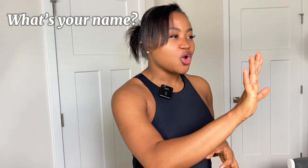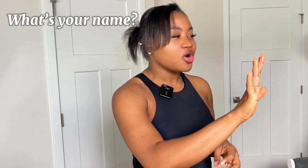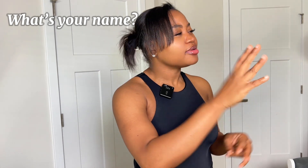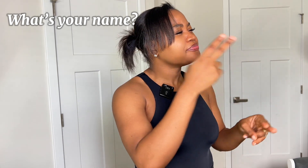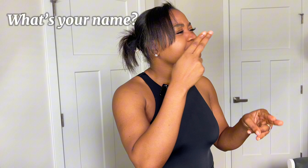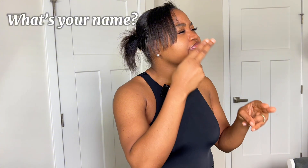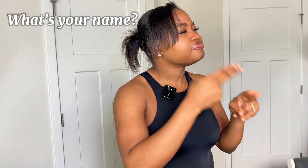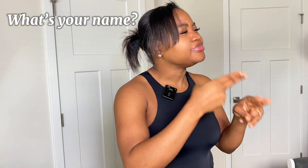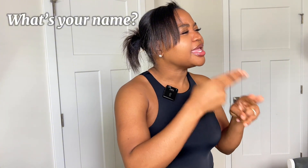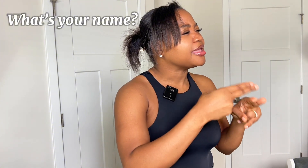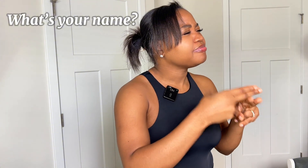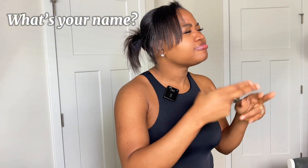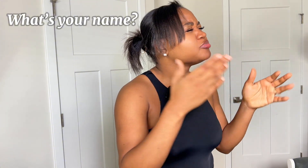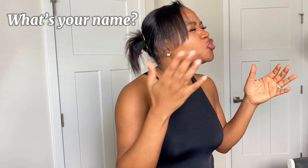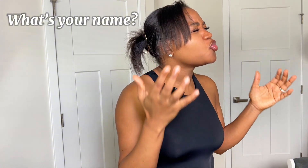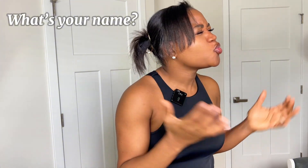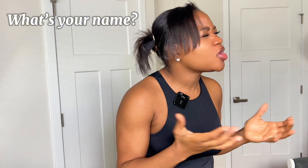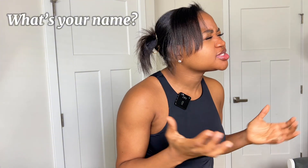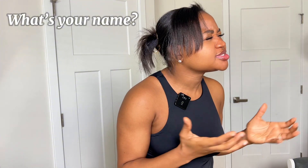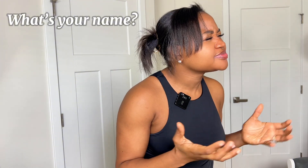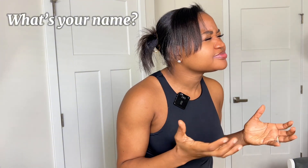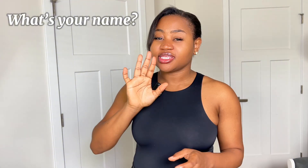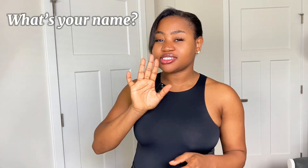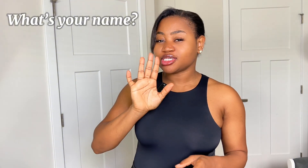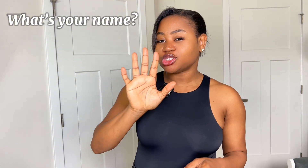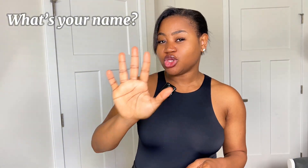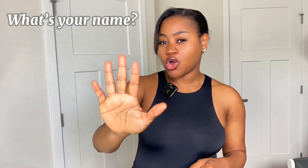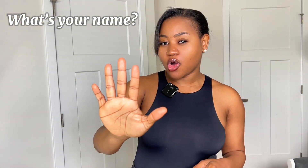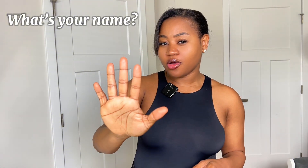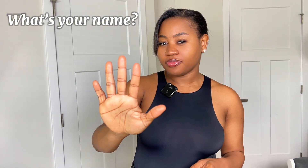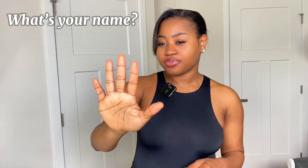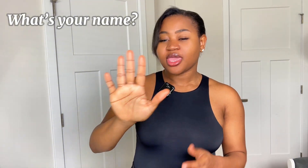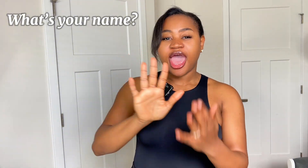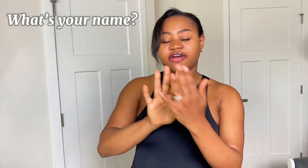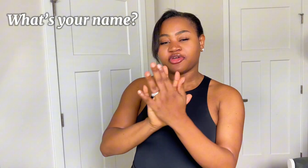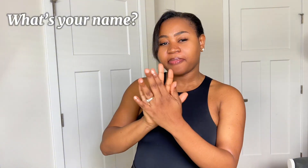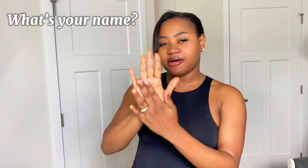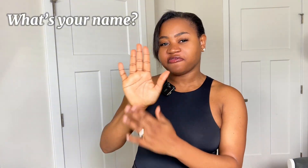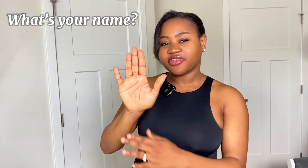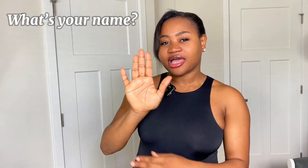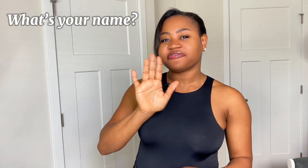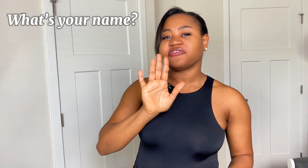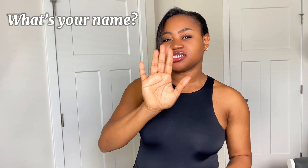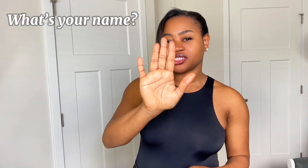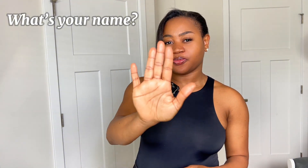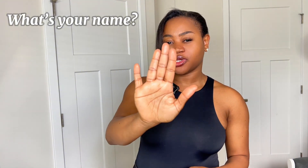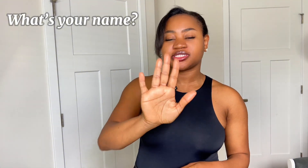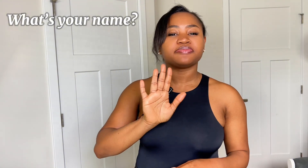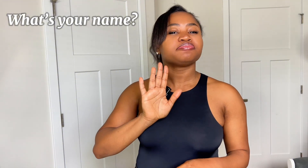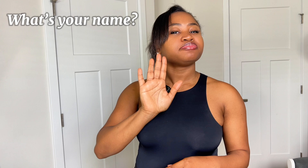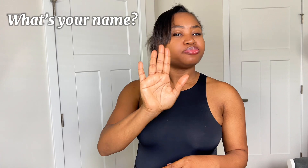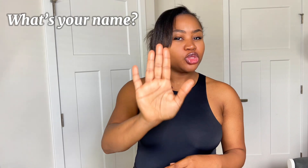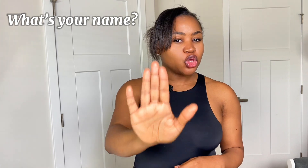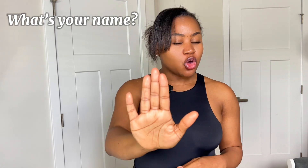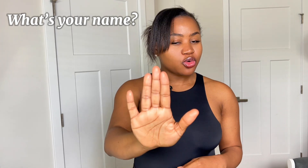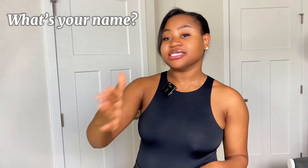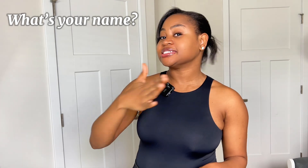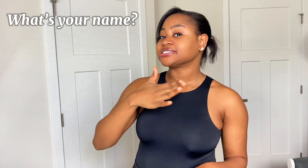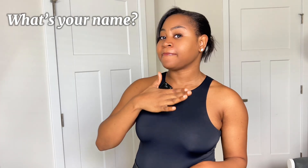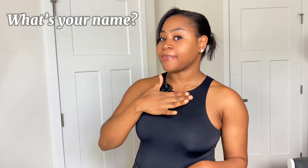Your name what? So this is your. Have your palm flat facing the person. Your. This is